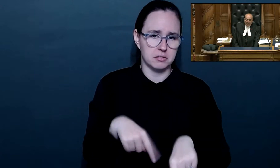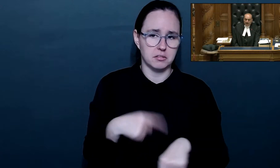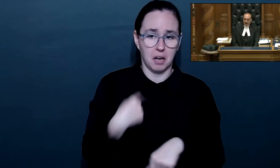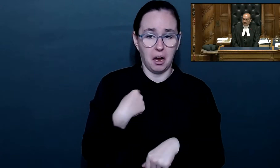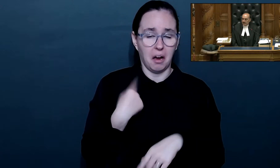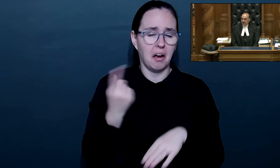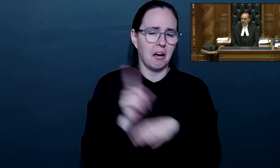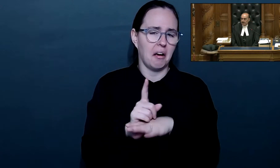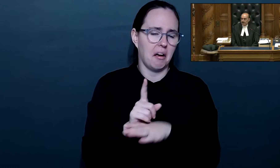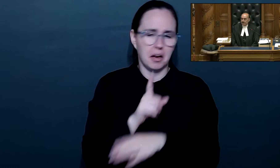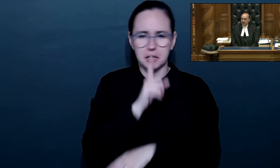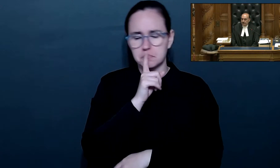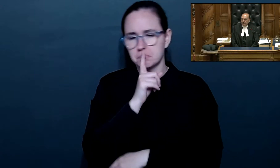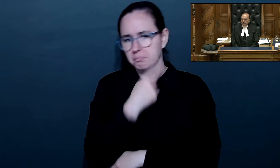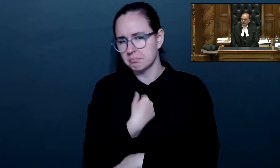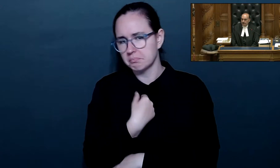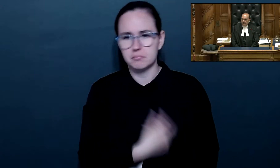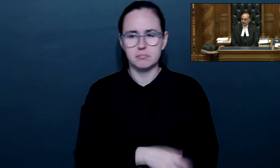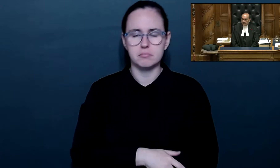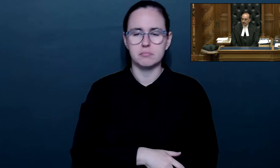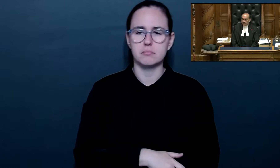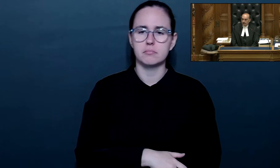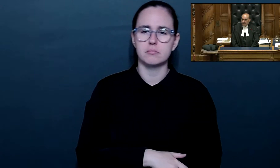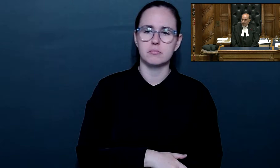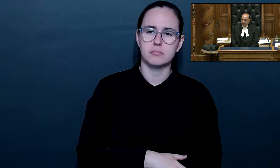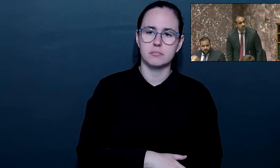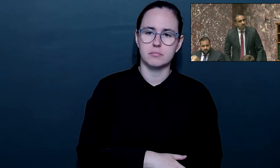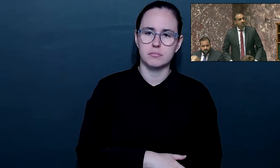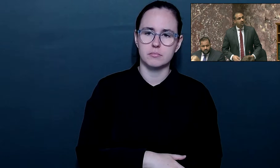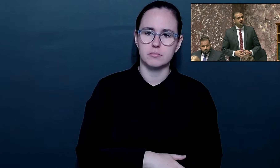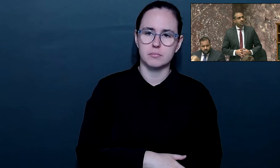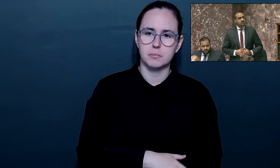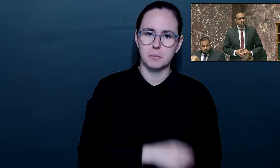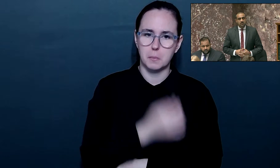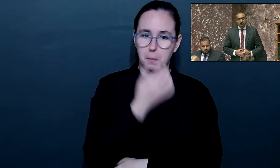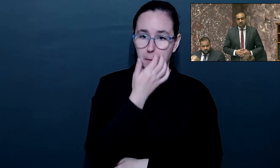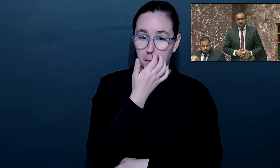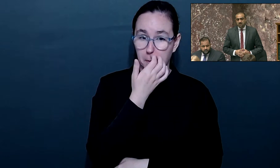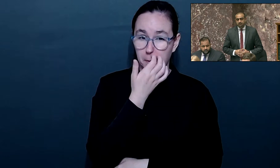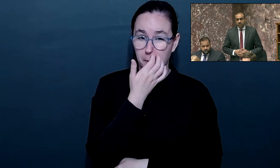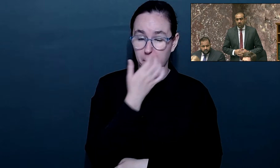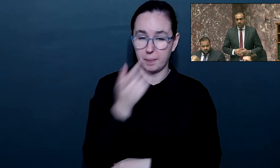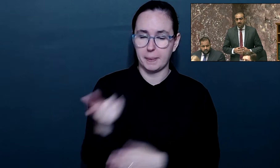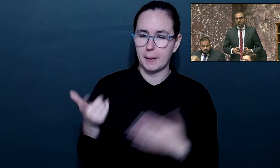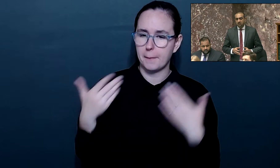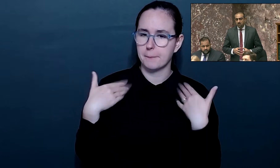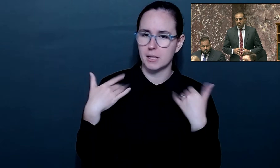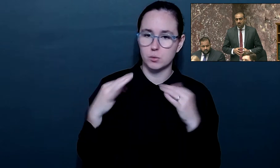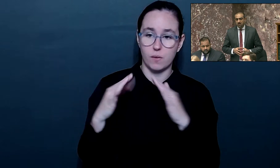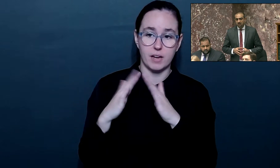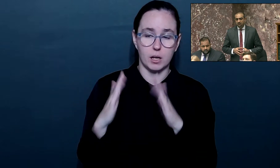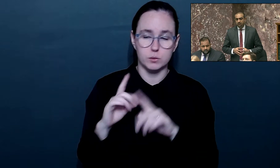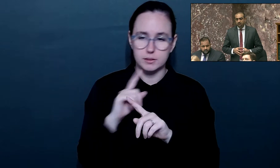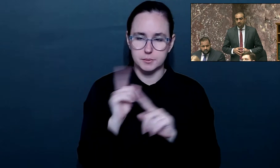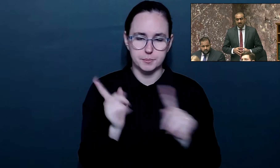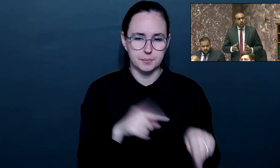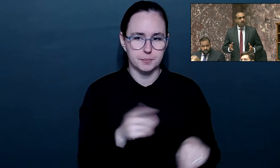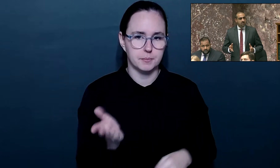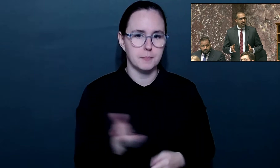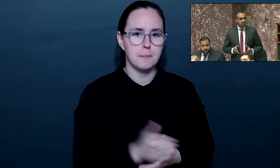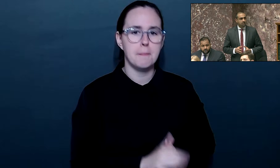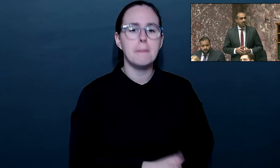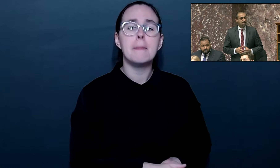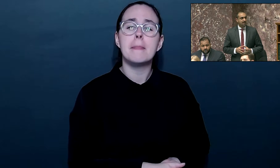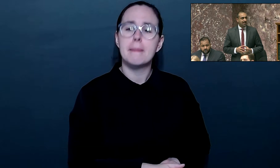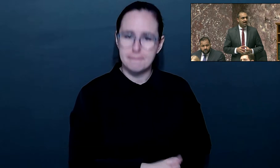Minister of Housing. Thank you, Honourable Speaker, and my heart goes out to the family as well. When we hear of